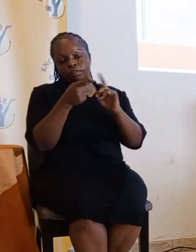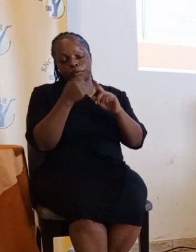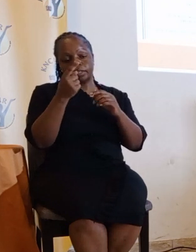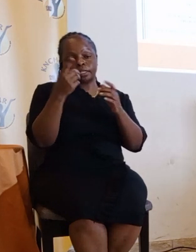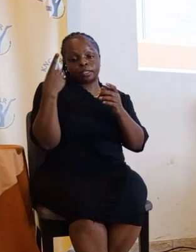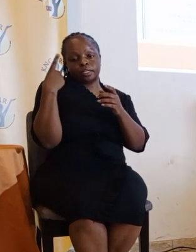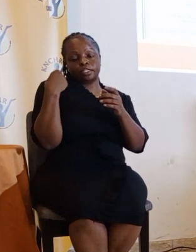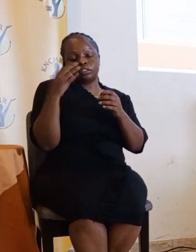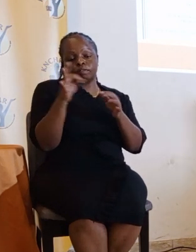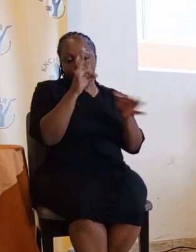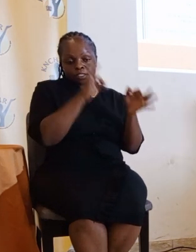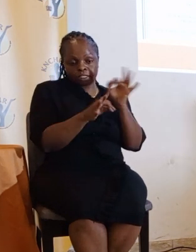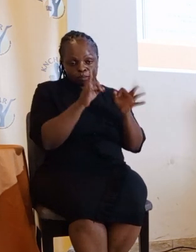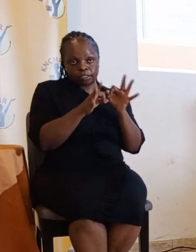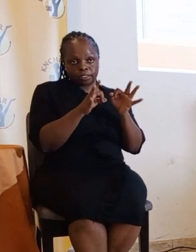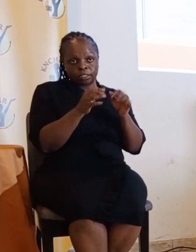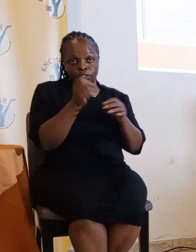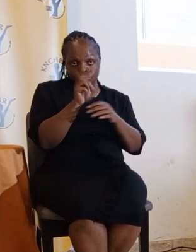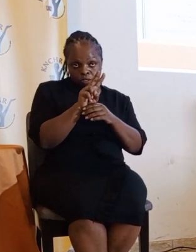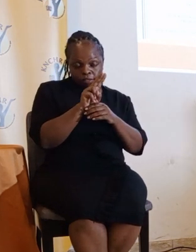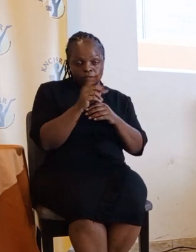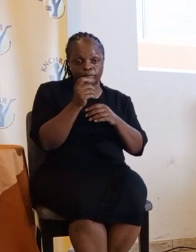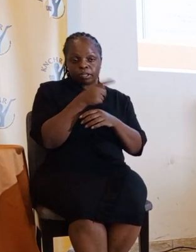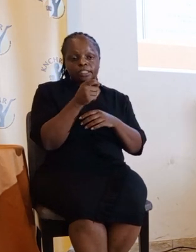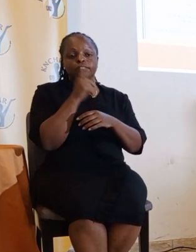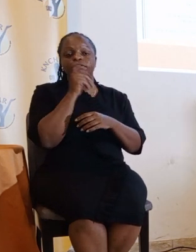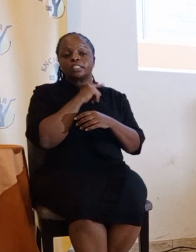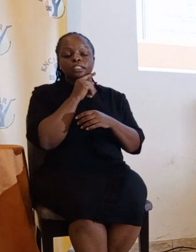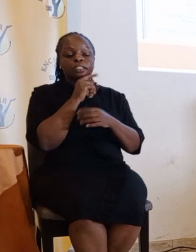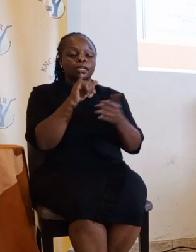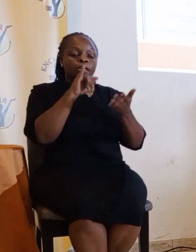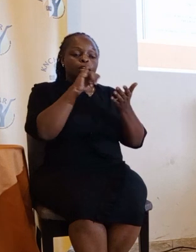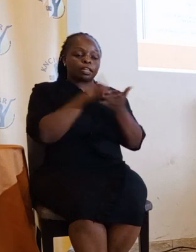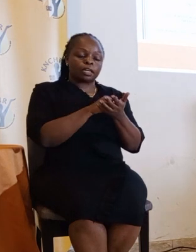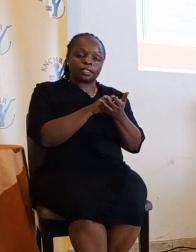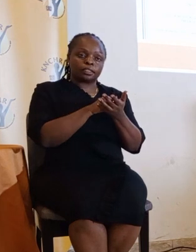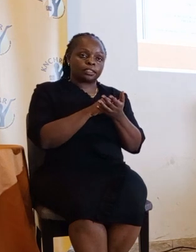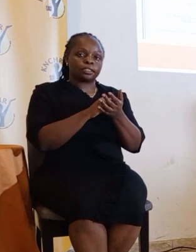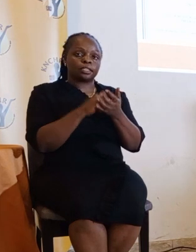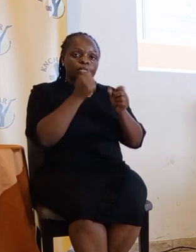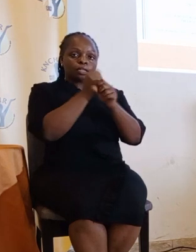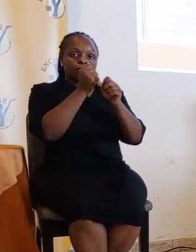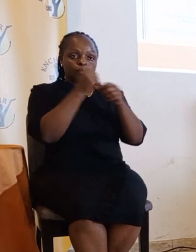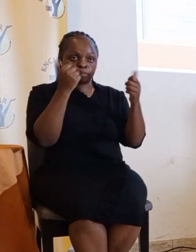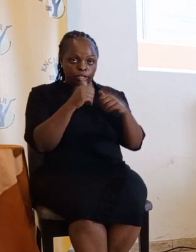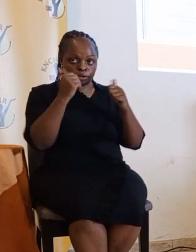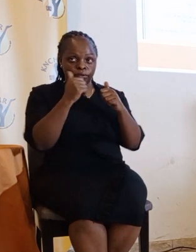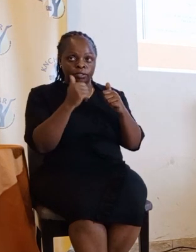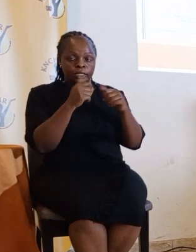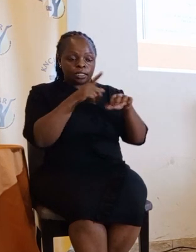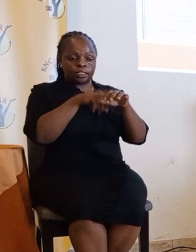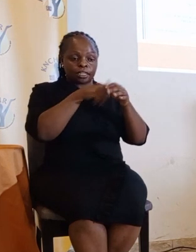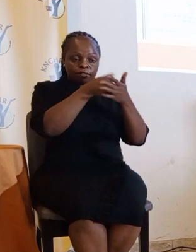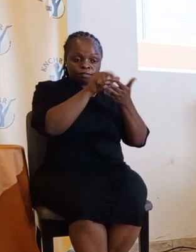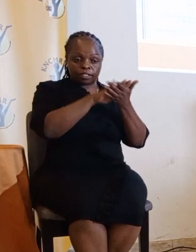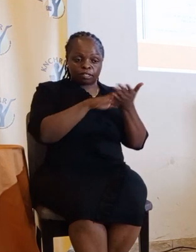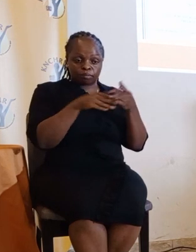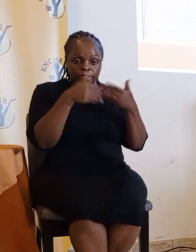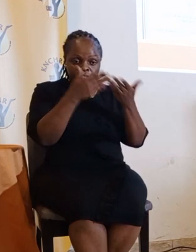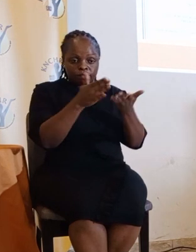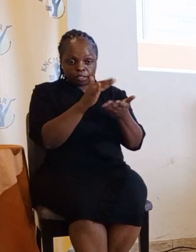judgment. The 12 months have since lapsed. This is yet to be done, yet the time frame given by the